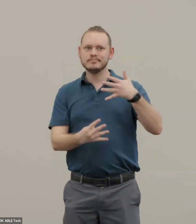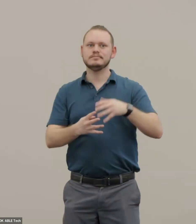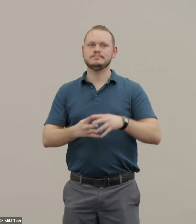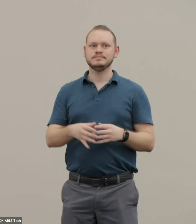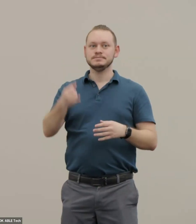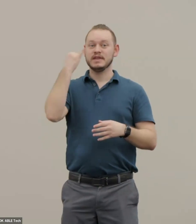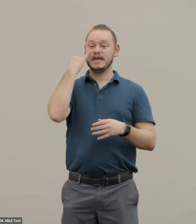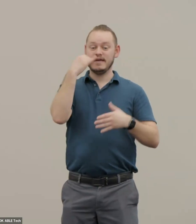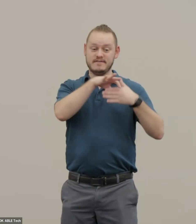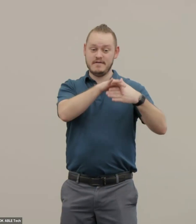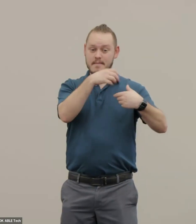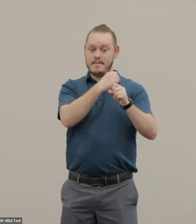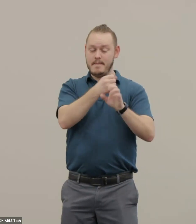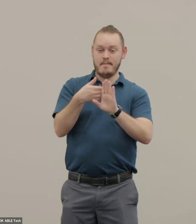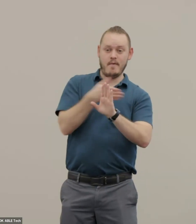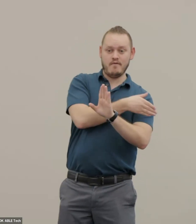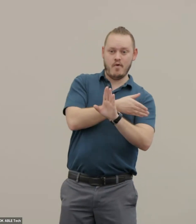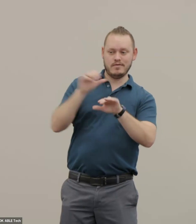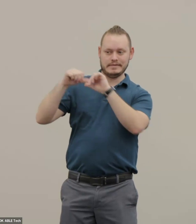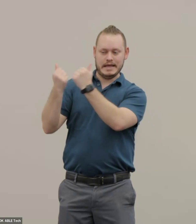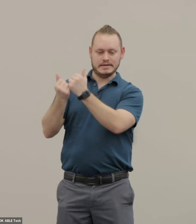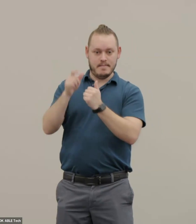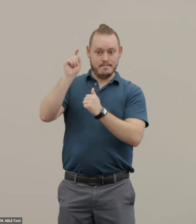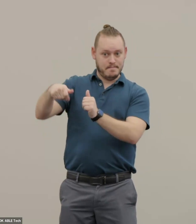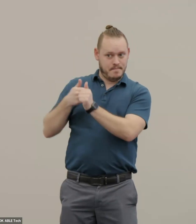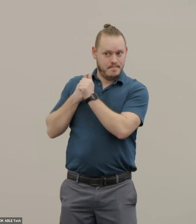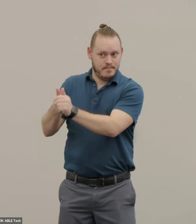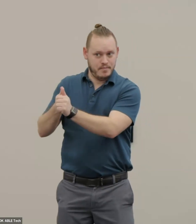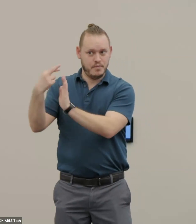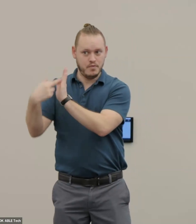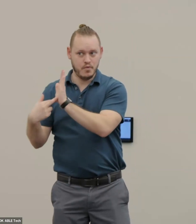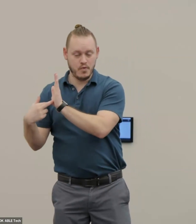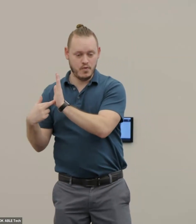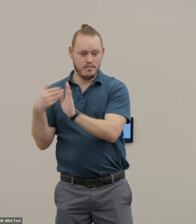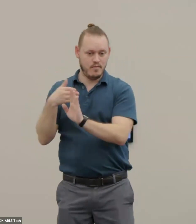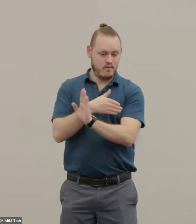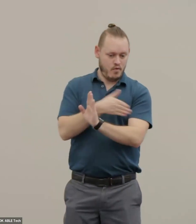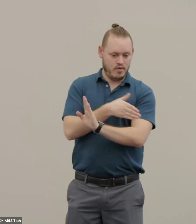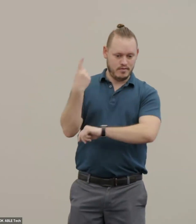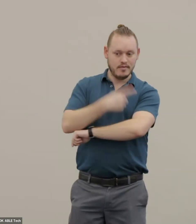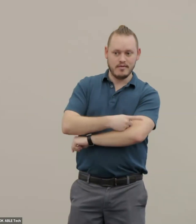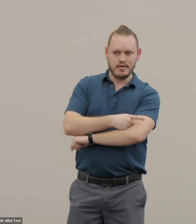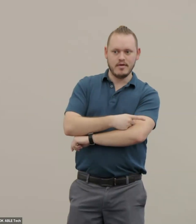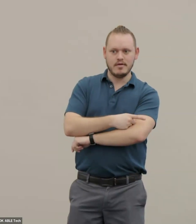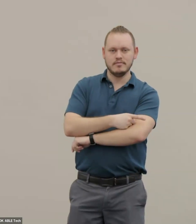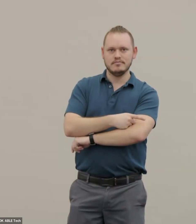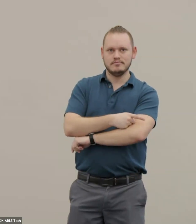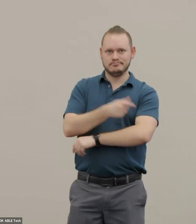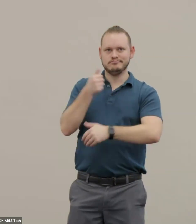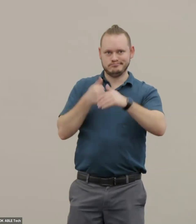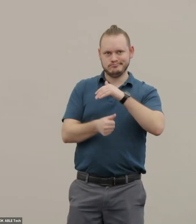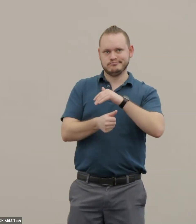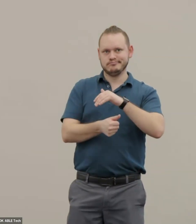content was created before the date that the agency must comply with the rule, that would fall under archived